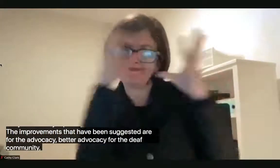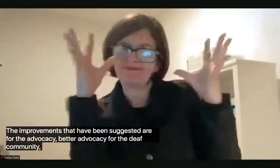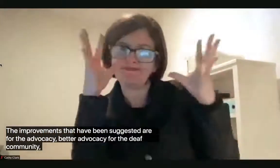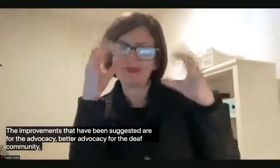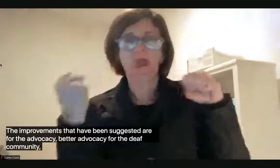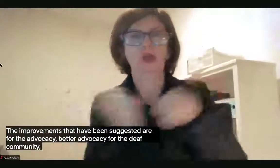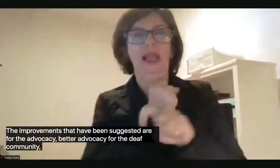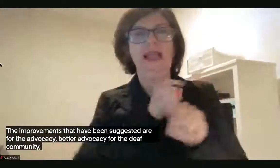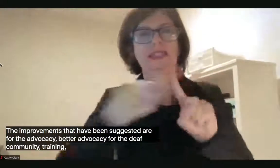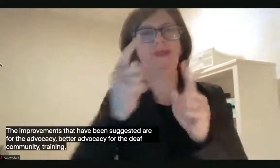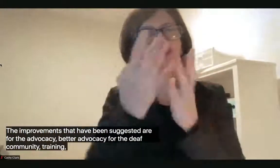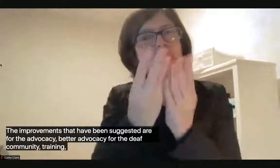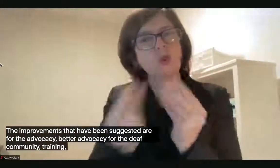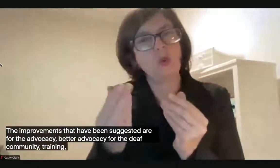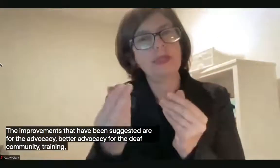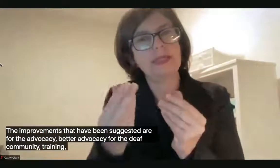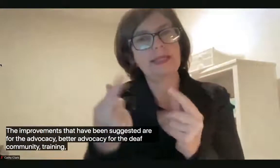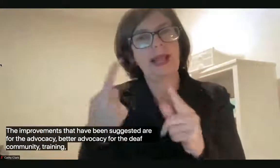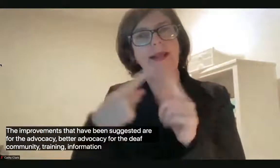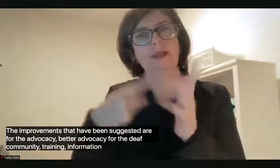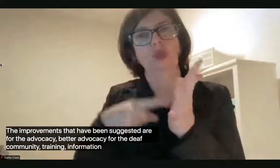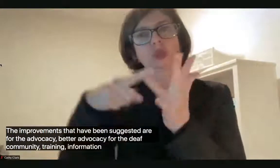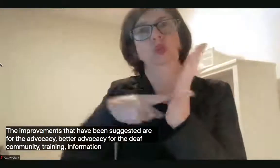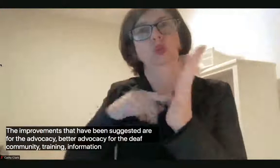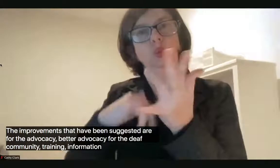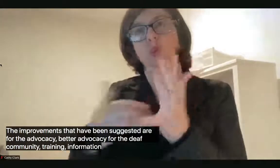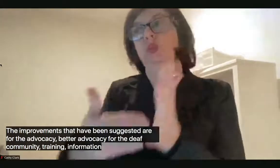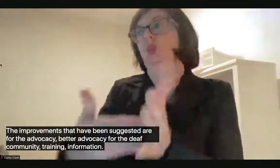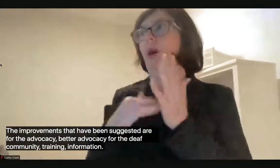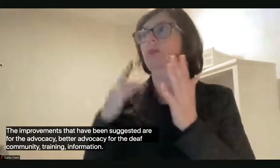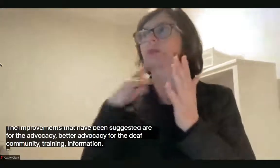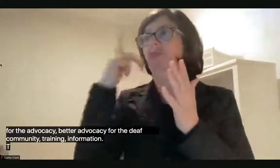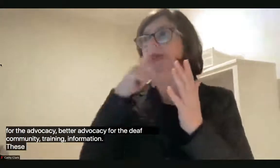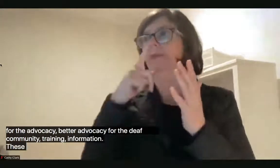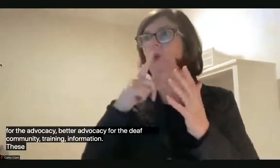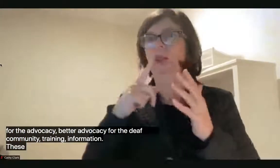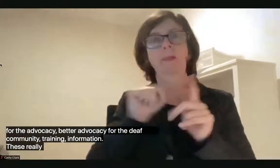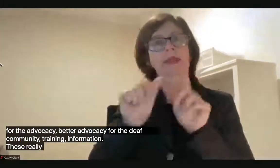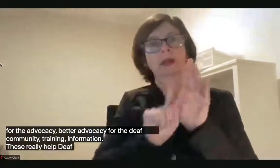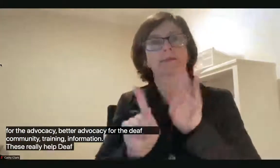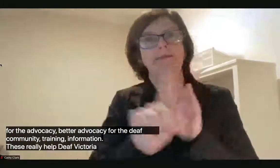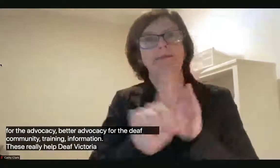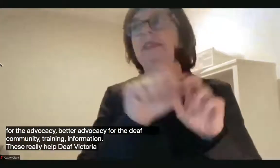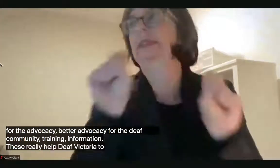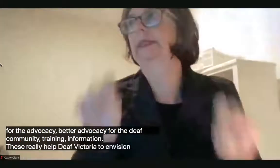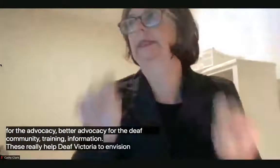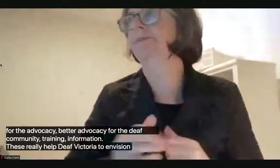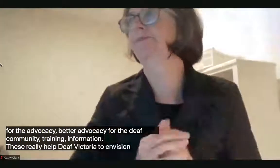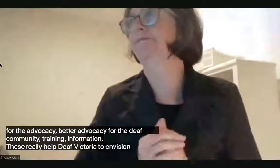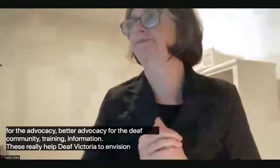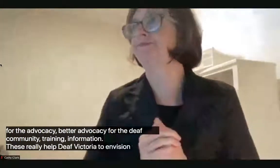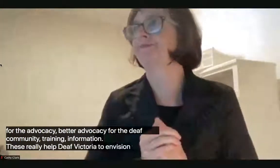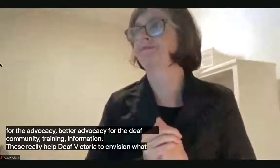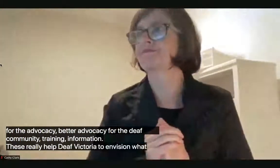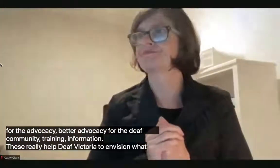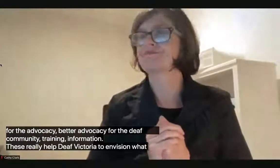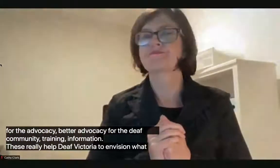These really help Deaf Victoria to envision what resources we need to develop to help our community better navigate and